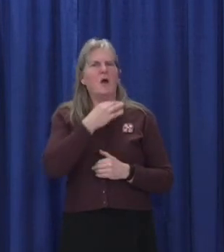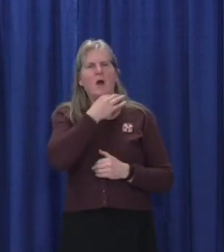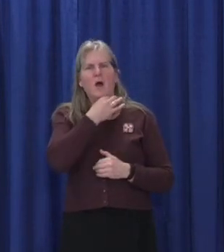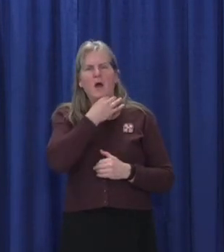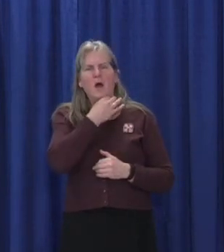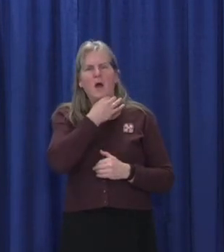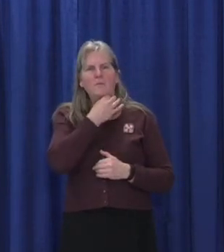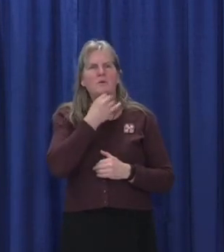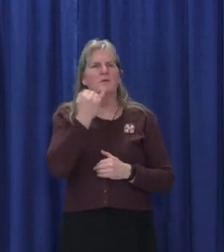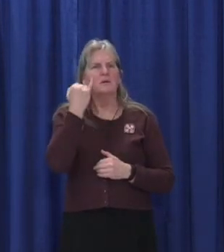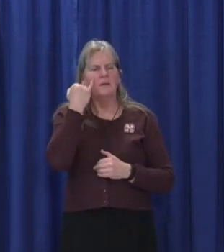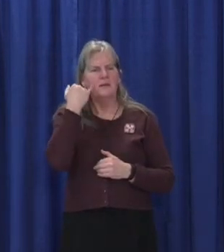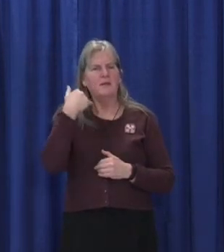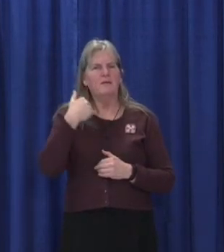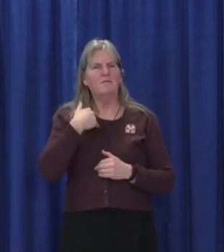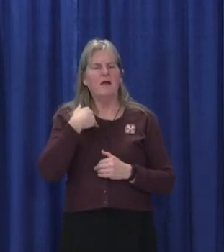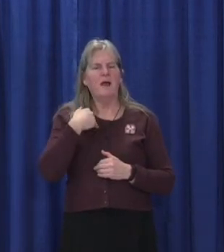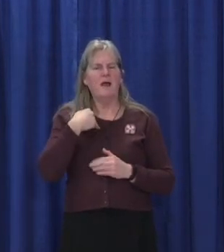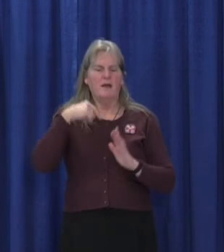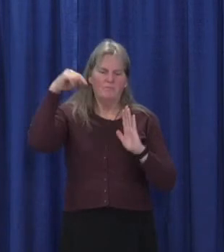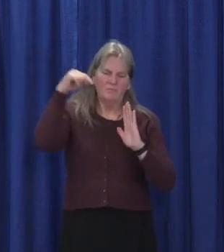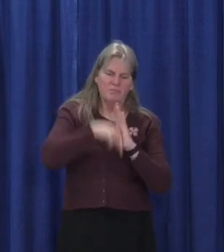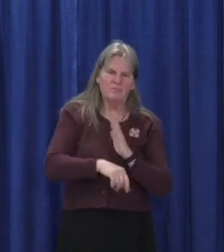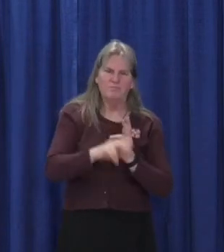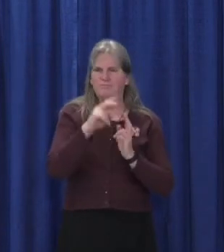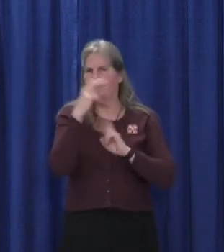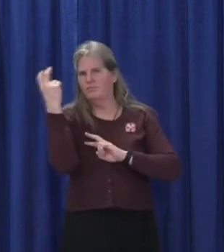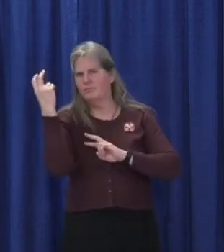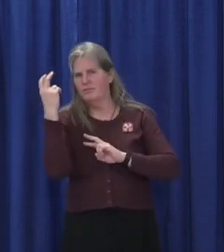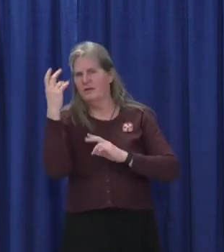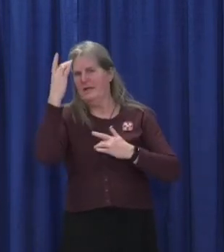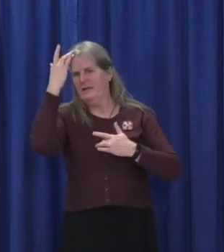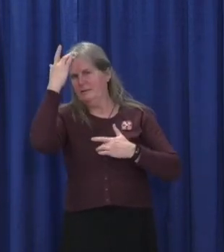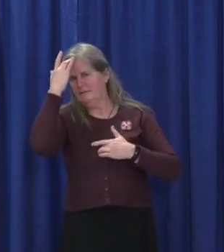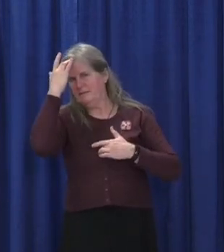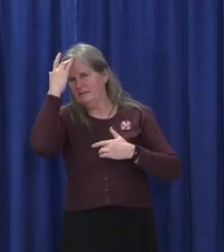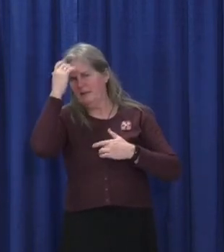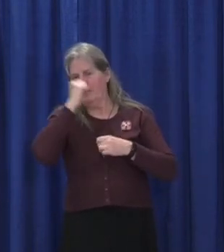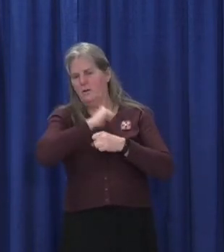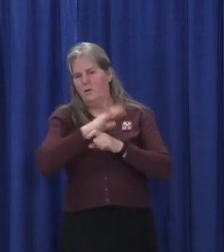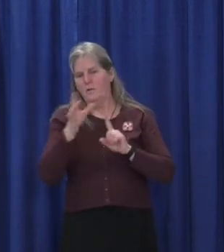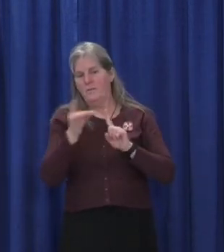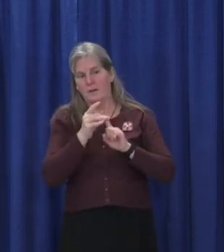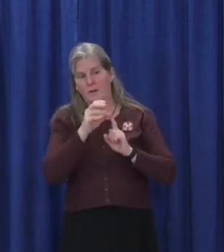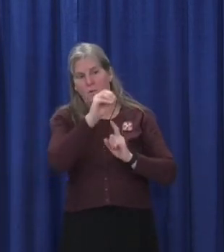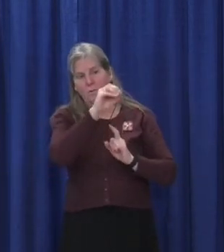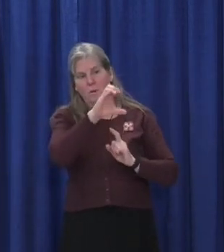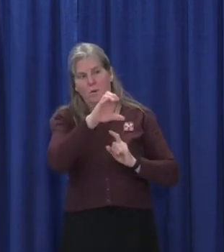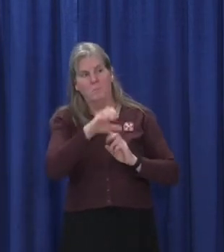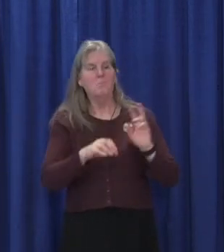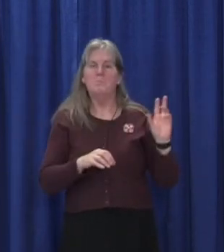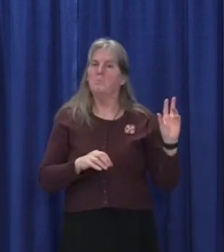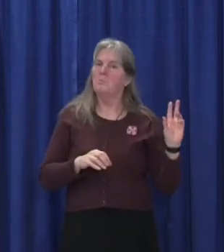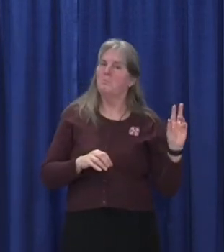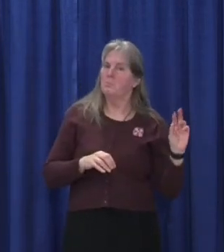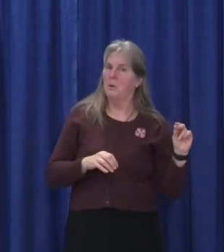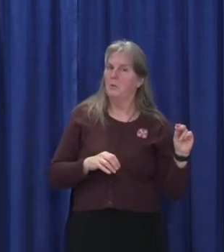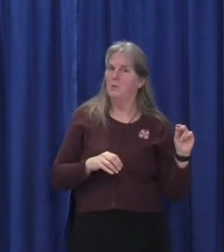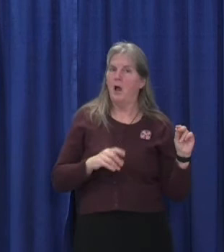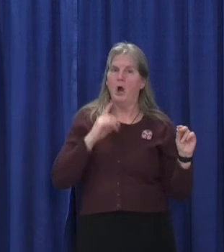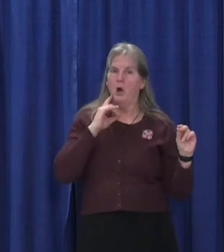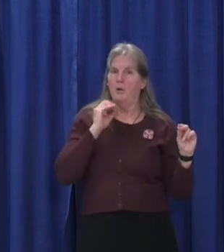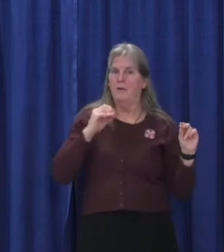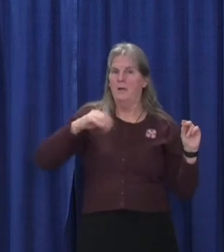Old Crow so far. So far, I'm not aware of any severe cases of COVID-19 in Old Crow during this